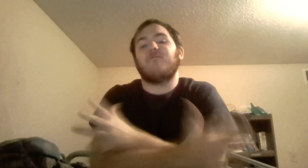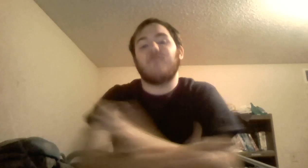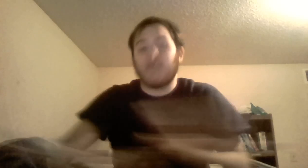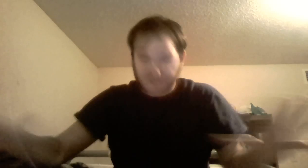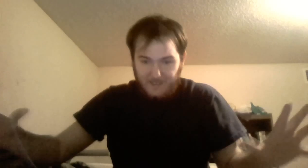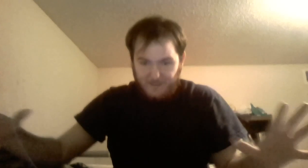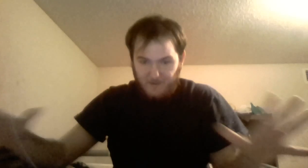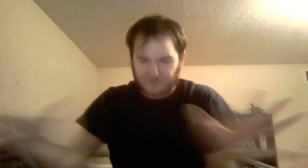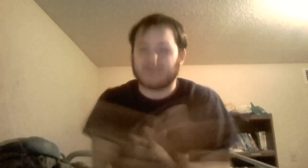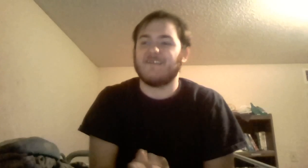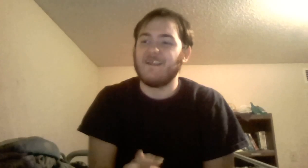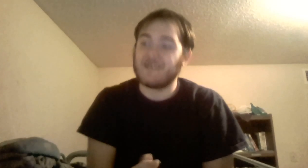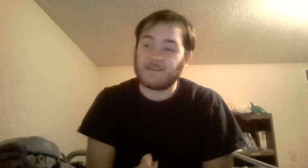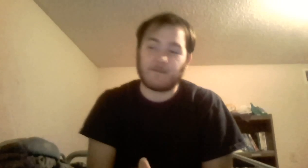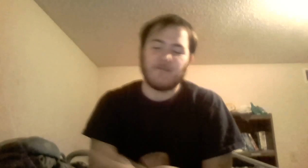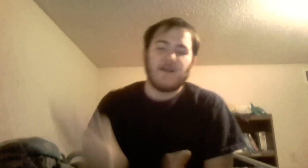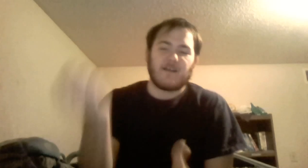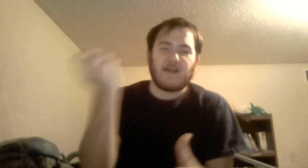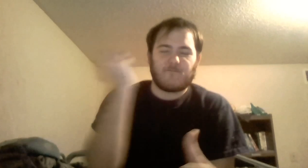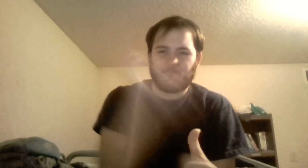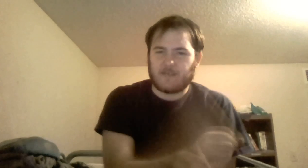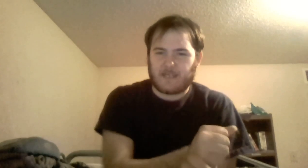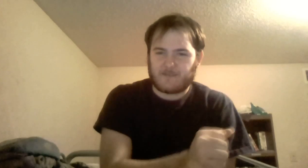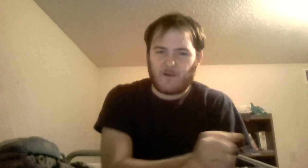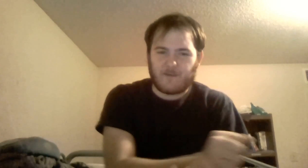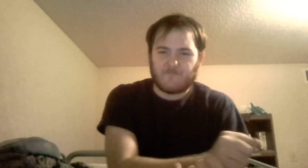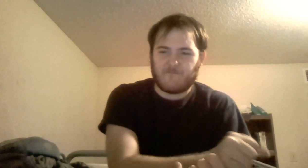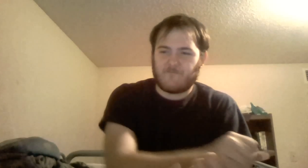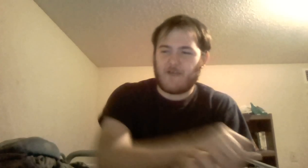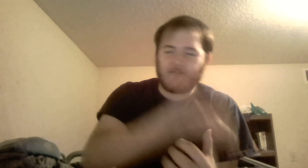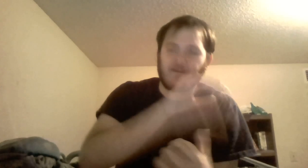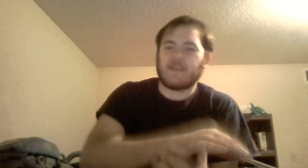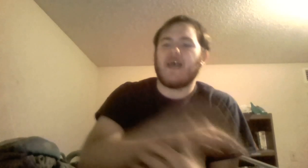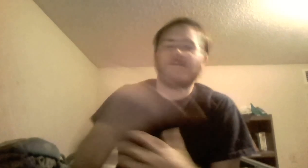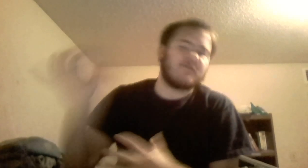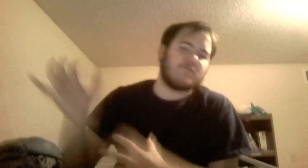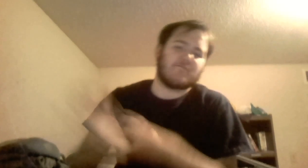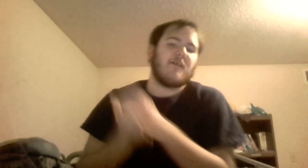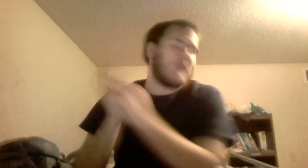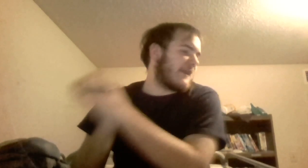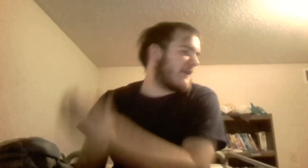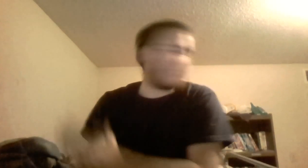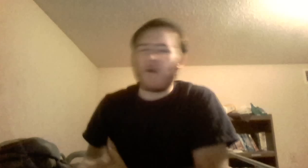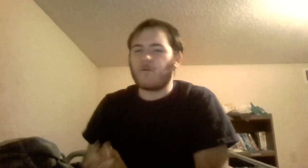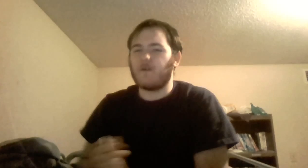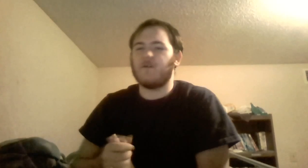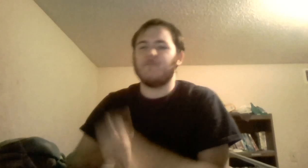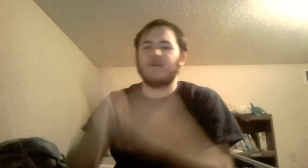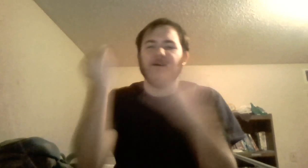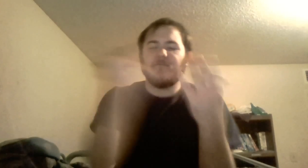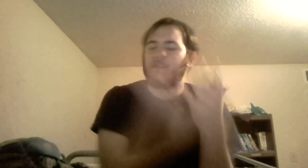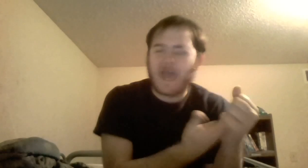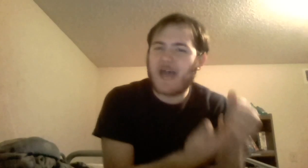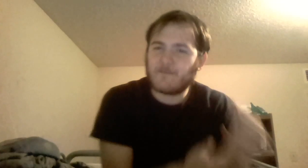they get incredible, I mean, guys will be, like, on the guest who, they said, welcome, the dad